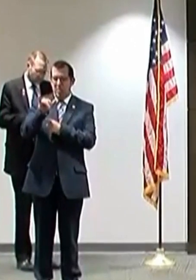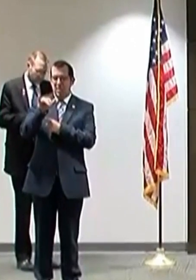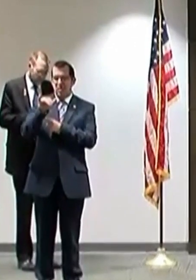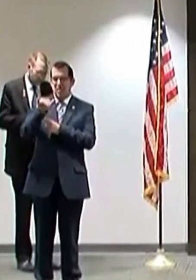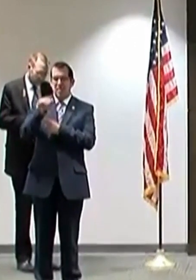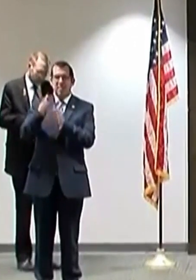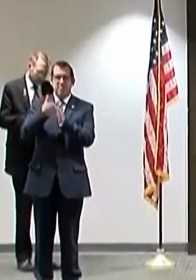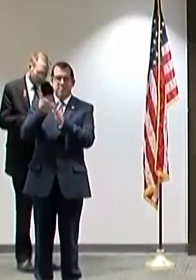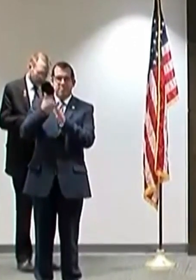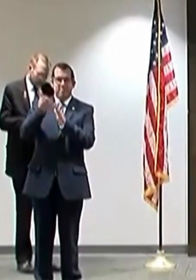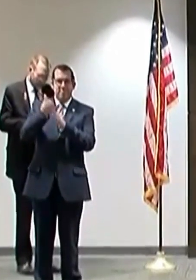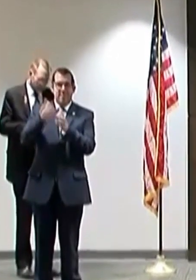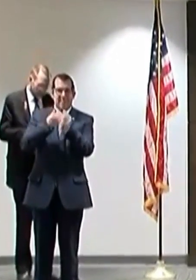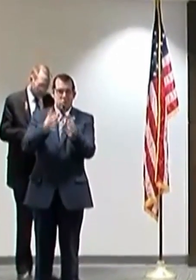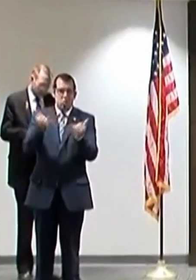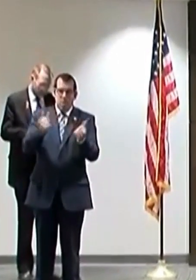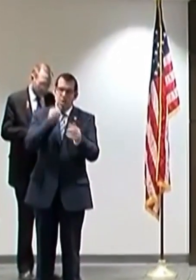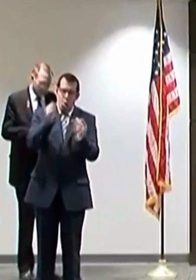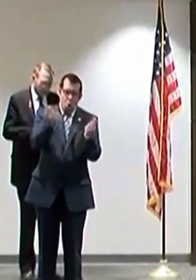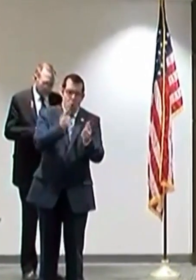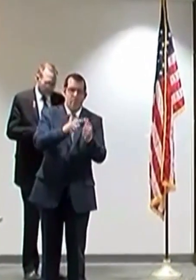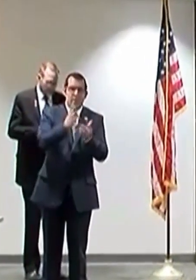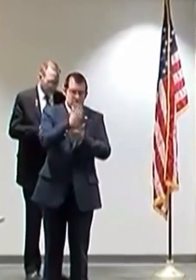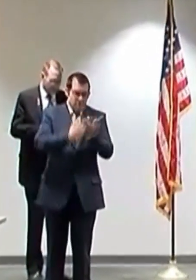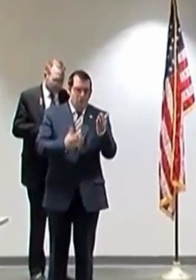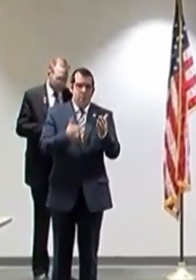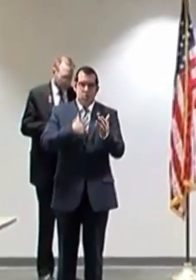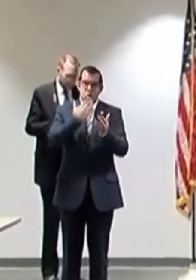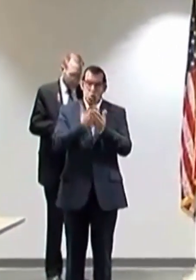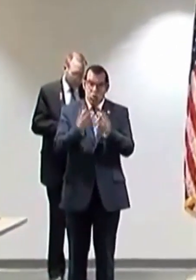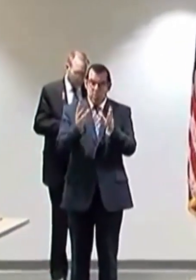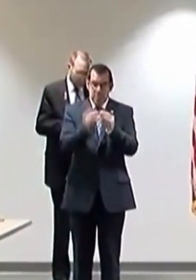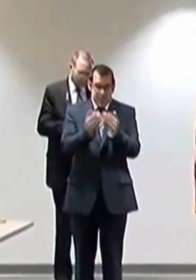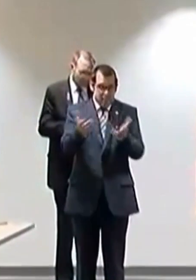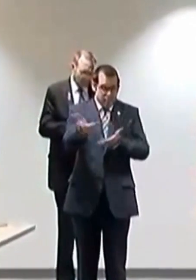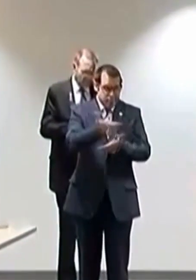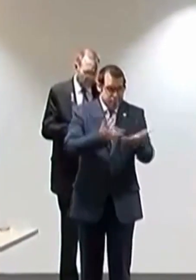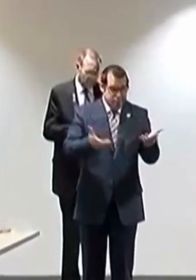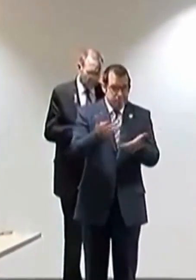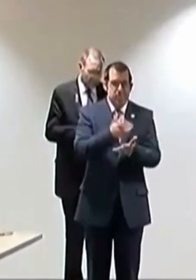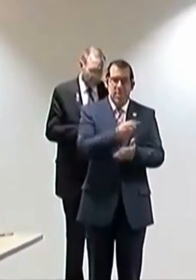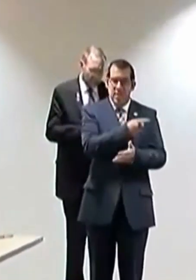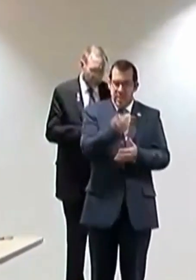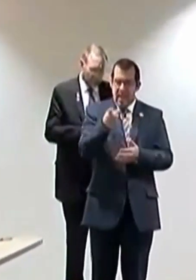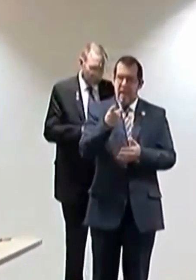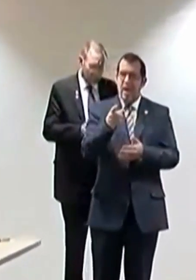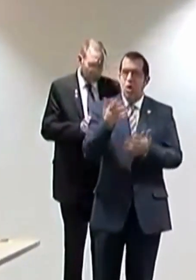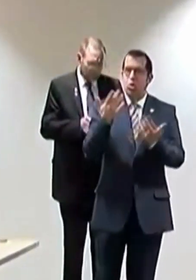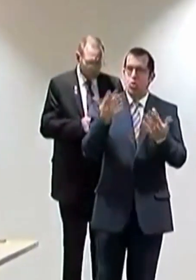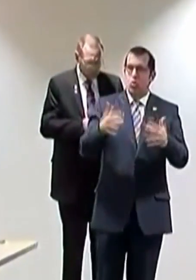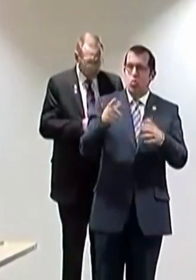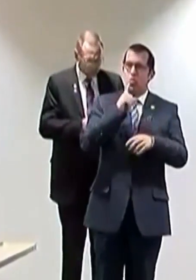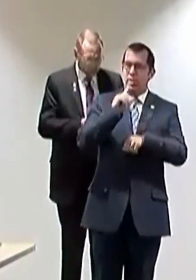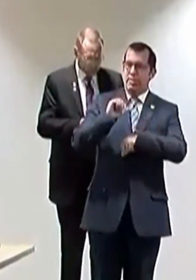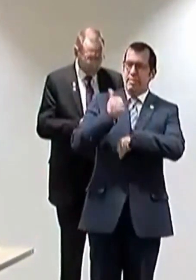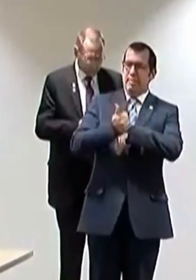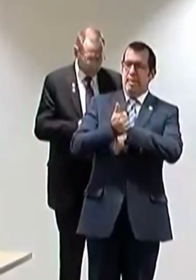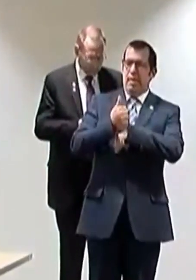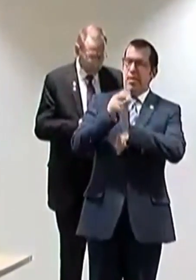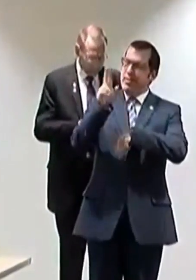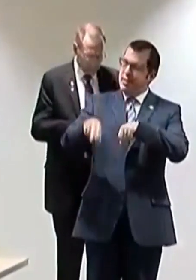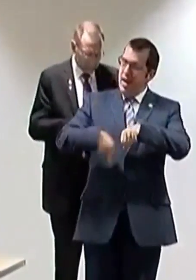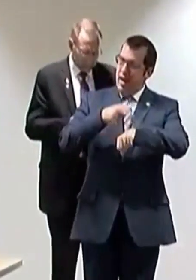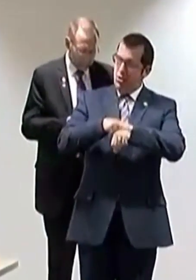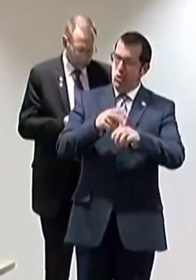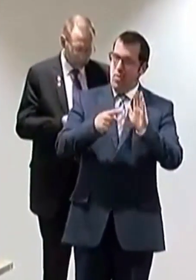of them, but some of them, and had a very good meeting because they have really set a national model for